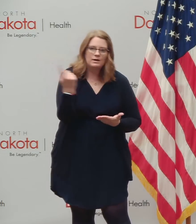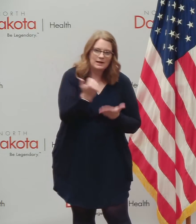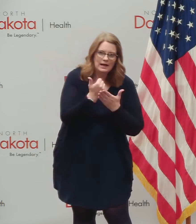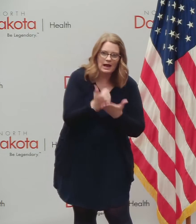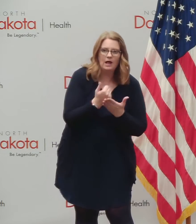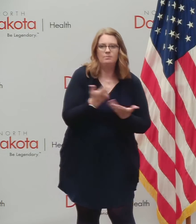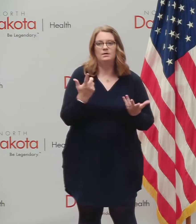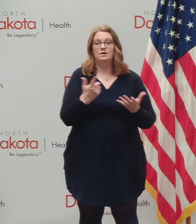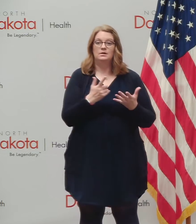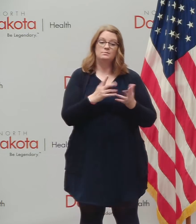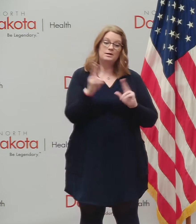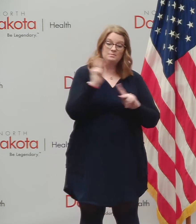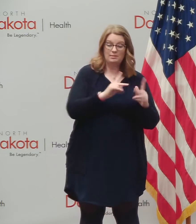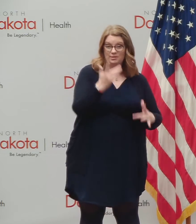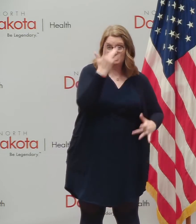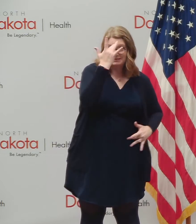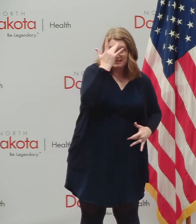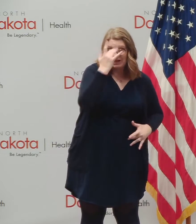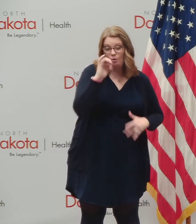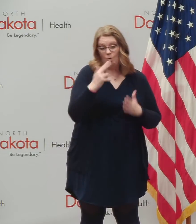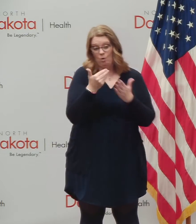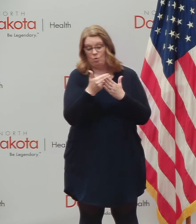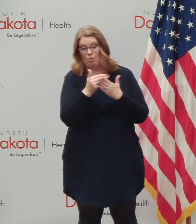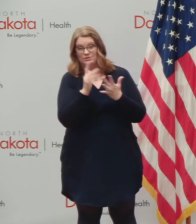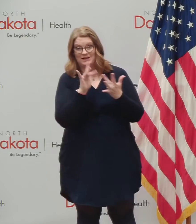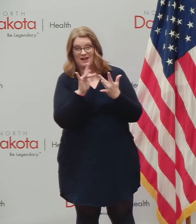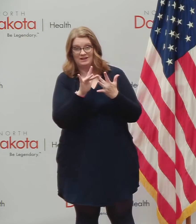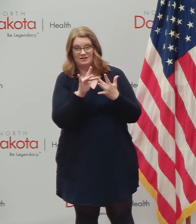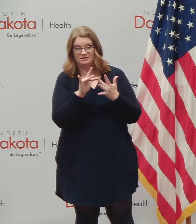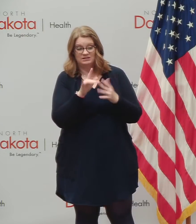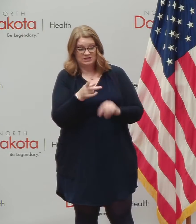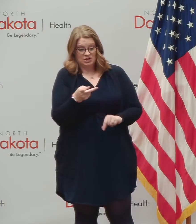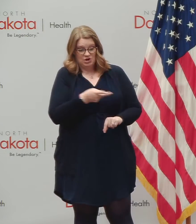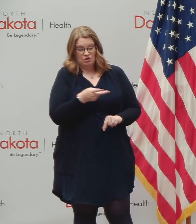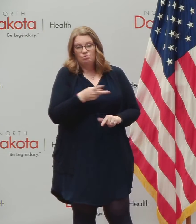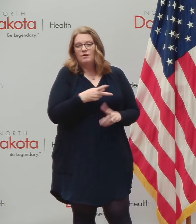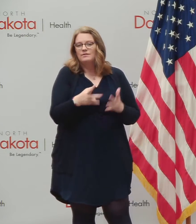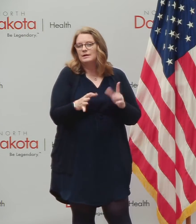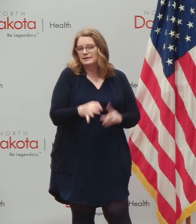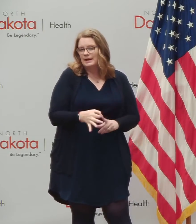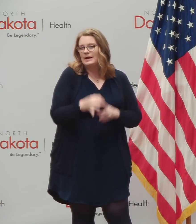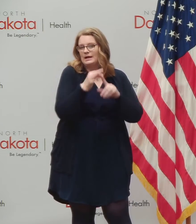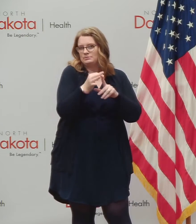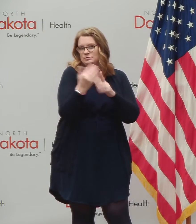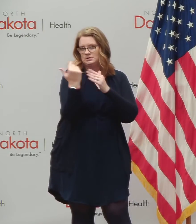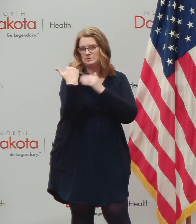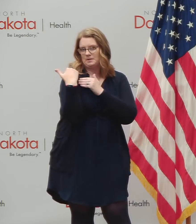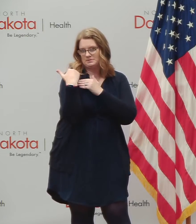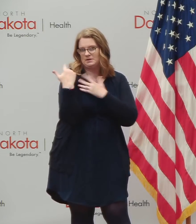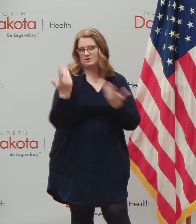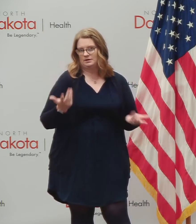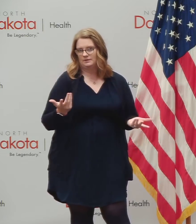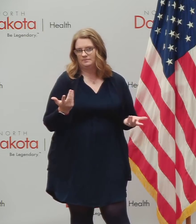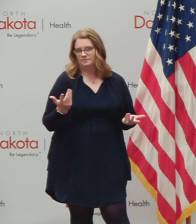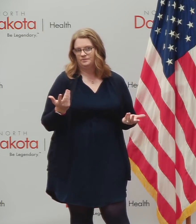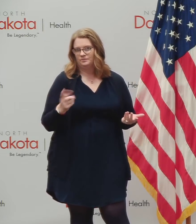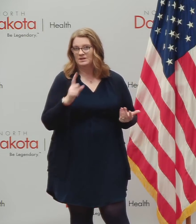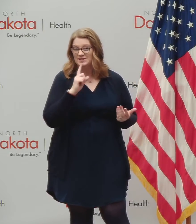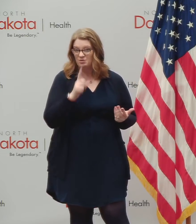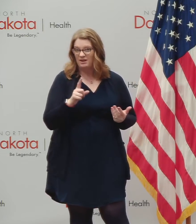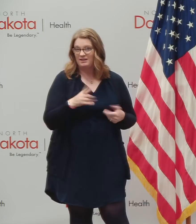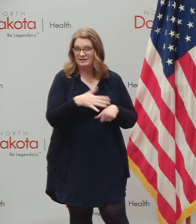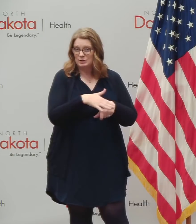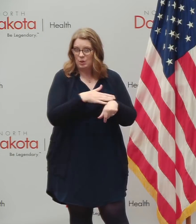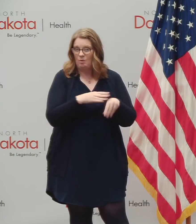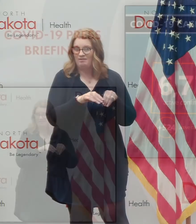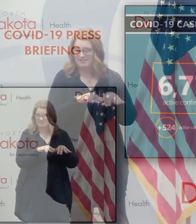close contacts of actives, you've got even a more special responsibility to be part of us bending the curve right